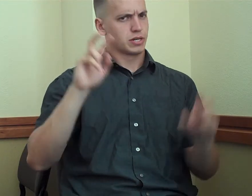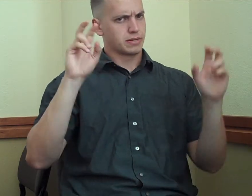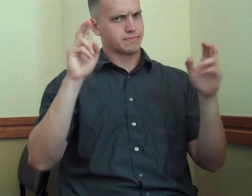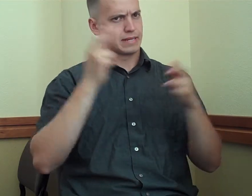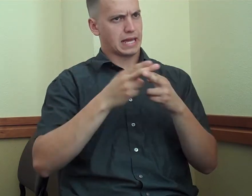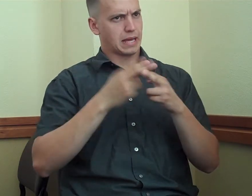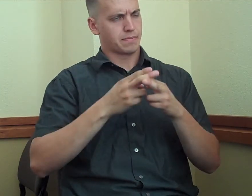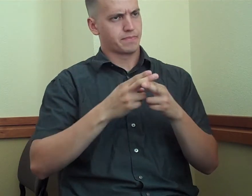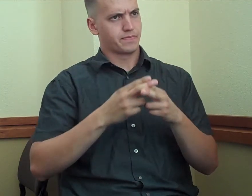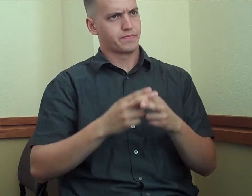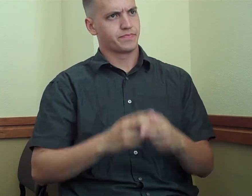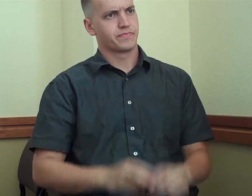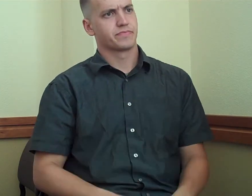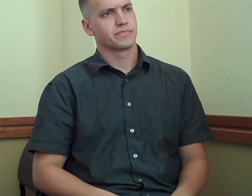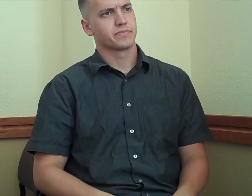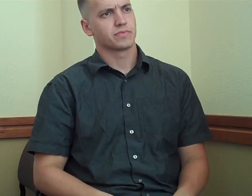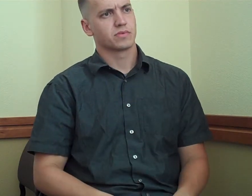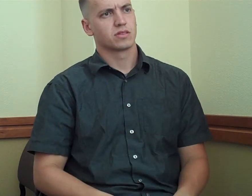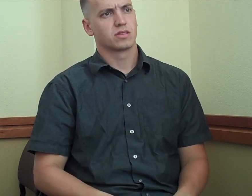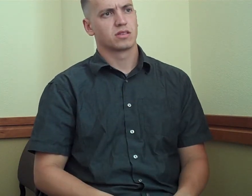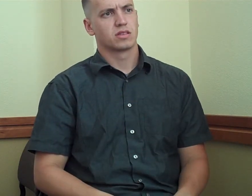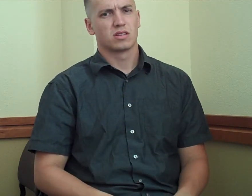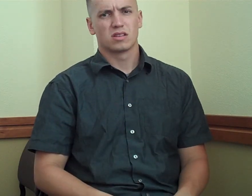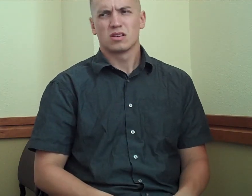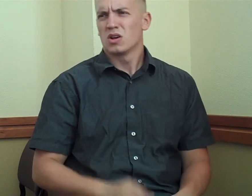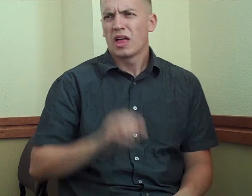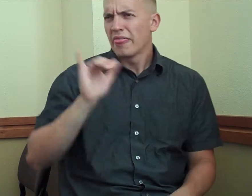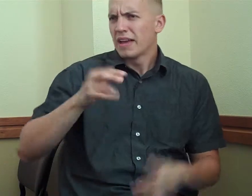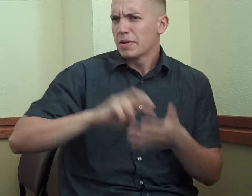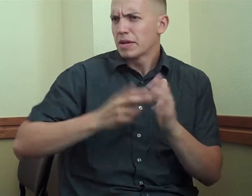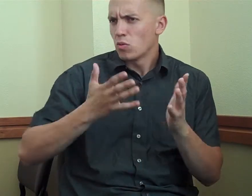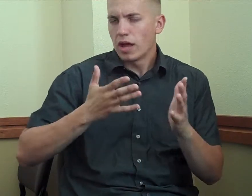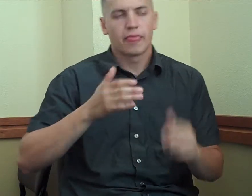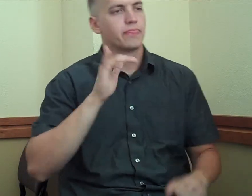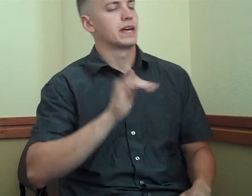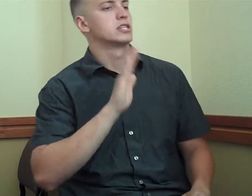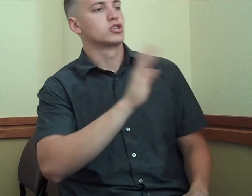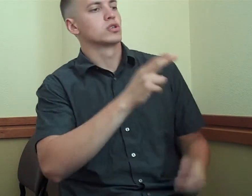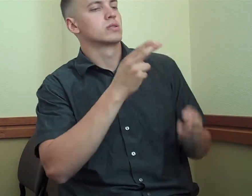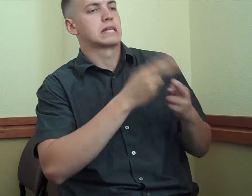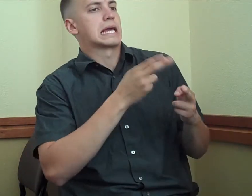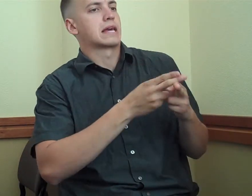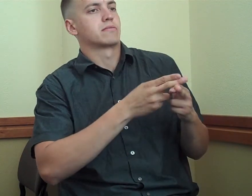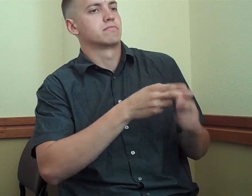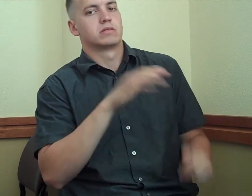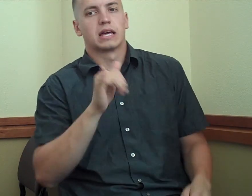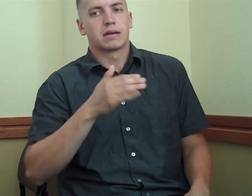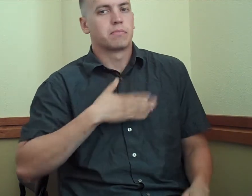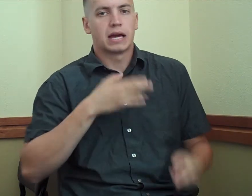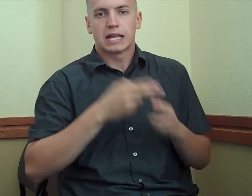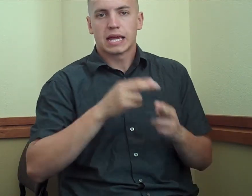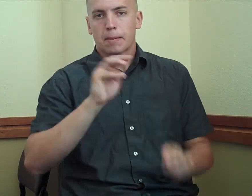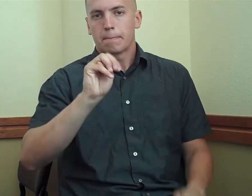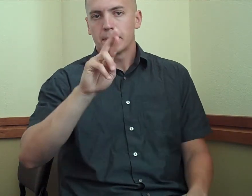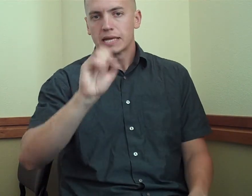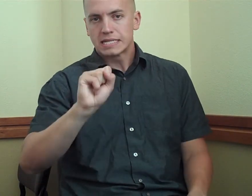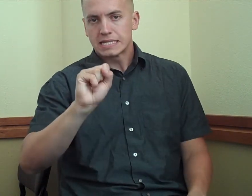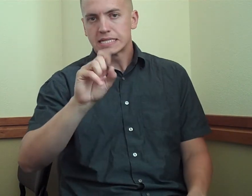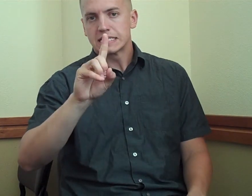What does it mean? That's just her name. Just like my name is Miss Damiano, her name is Miss Rumphius. I'm going to begin reading, and I want you to watch